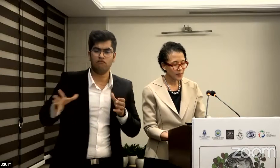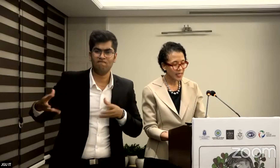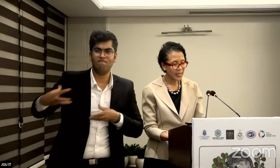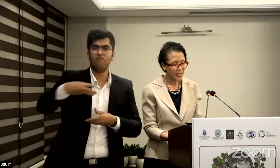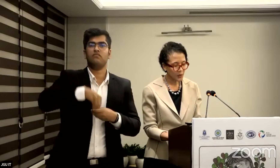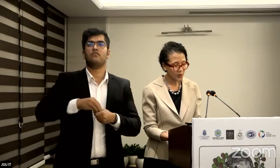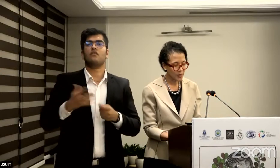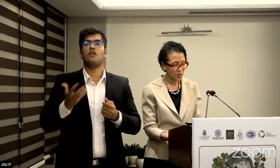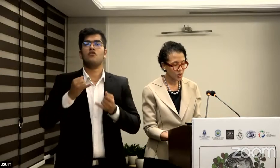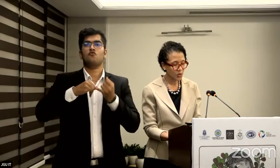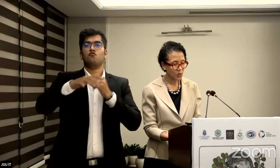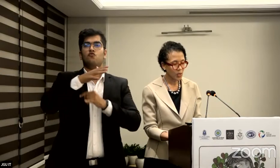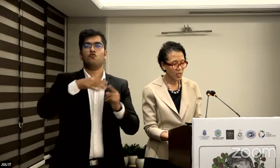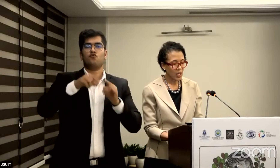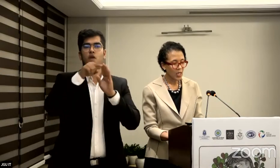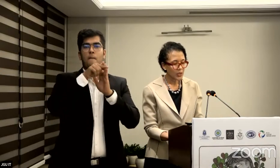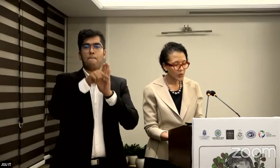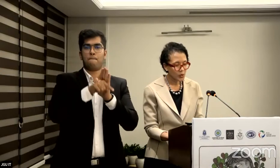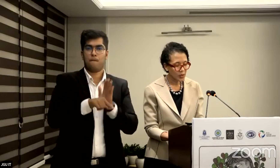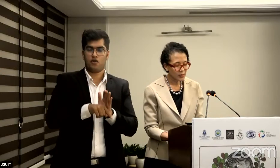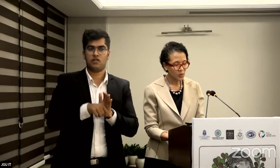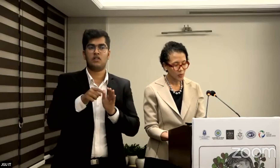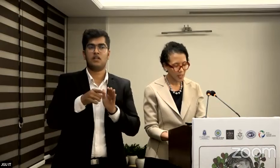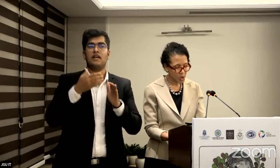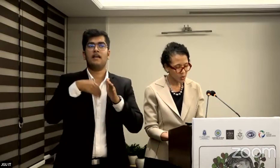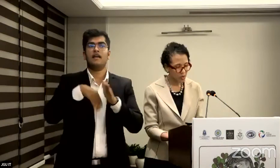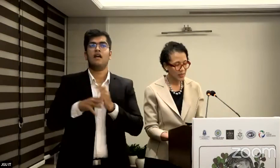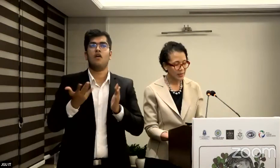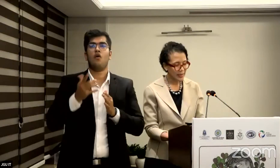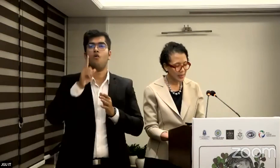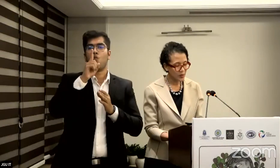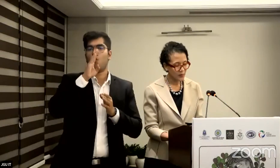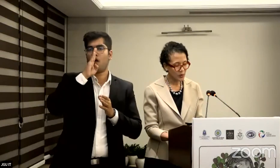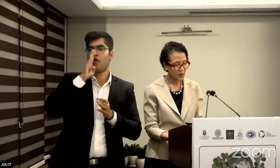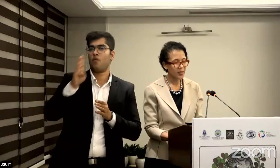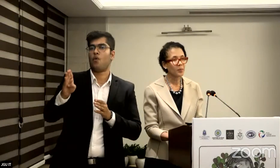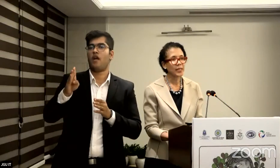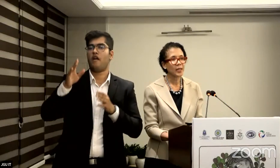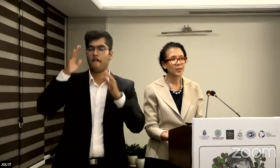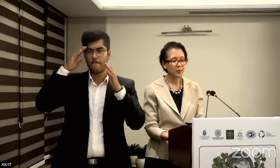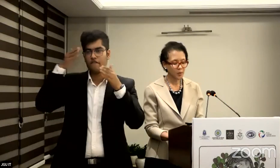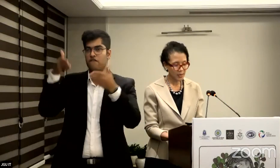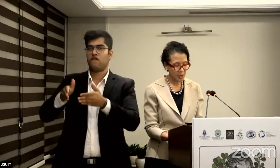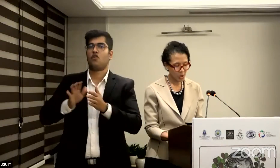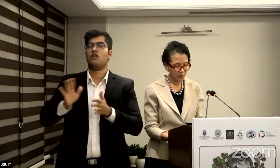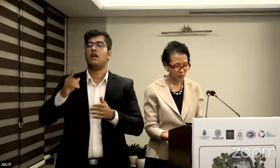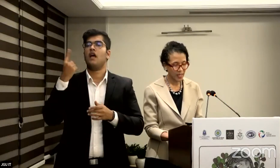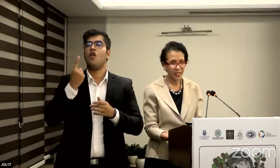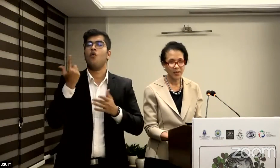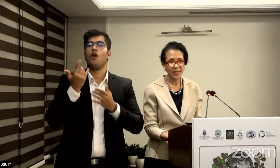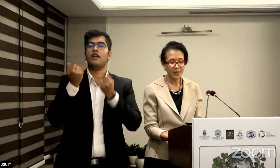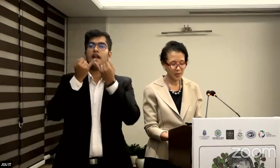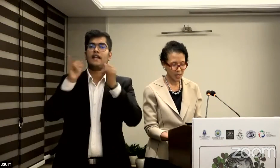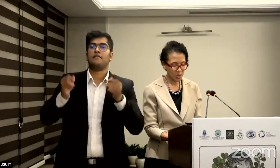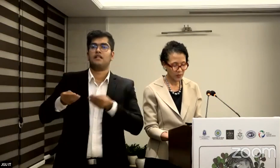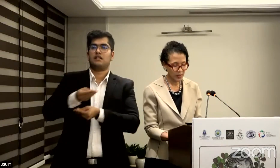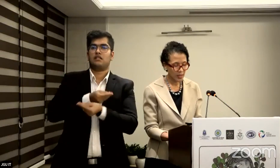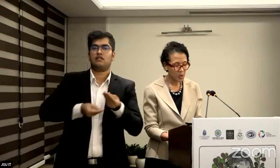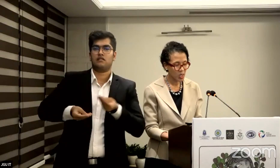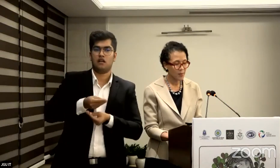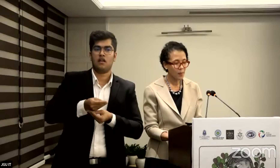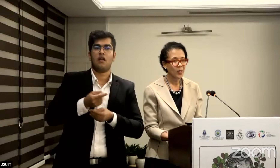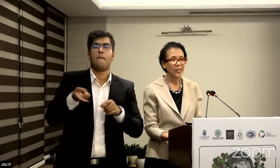forming competing interests to a unidirectional and linear focus simply on liberalization of trade and maximization